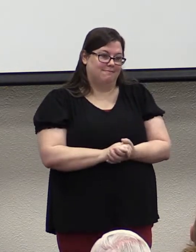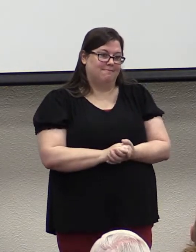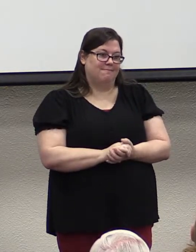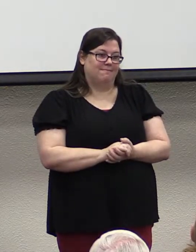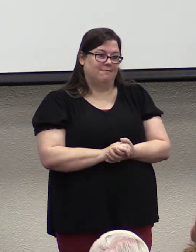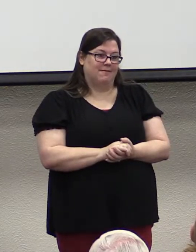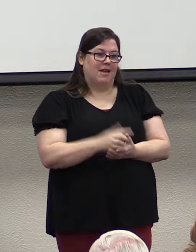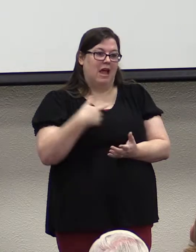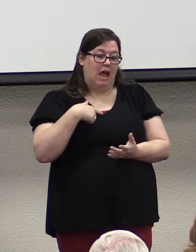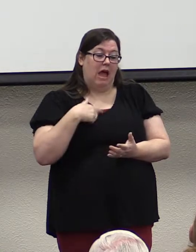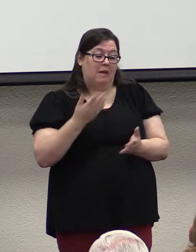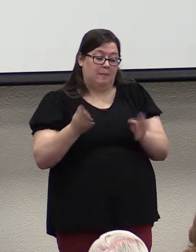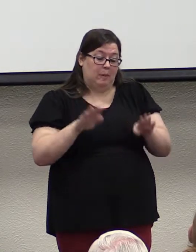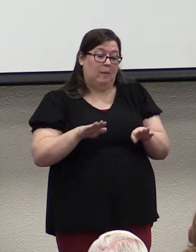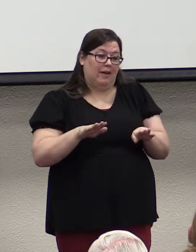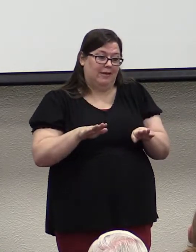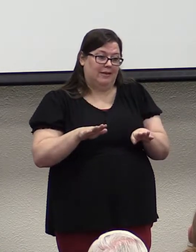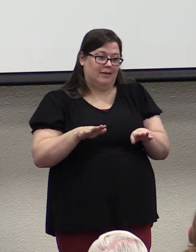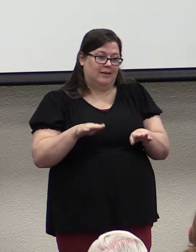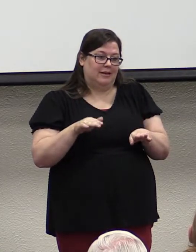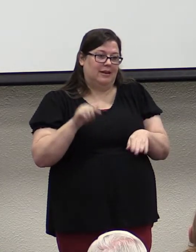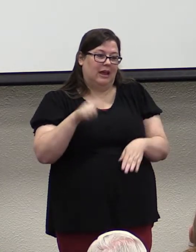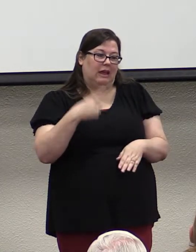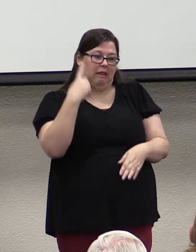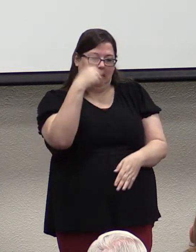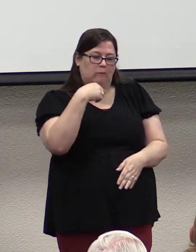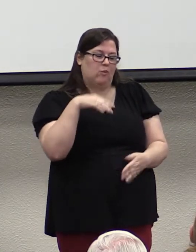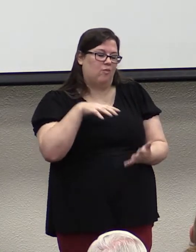I'd be willing to bet he was in rough shape.